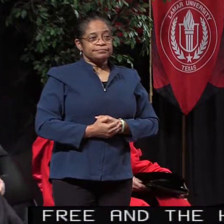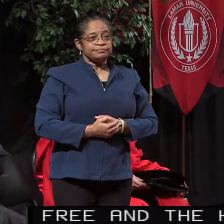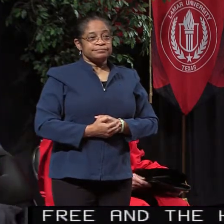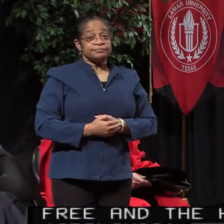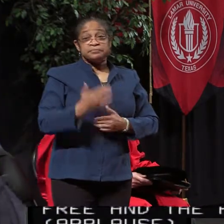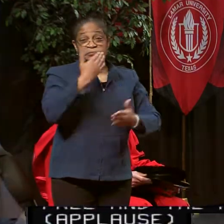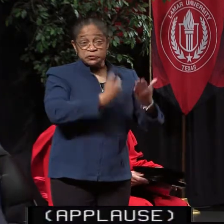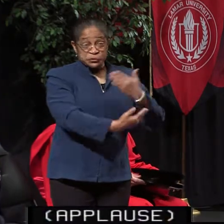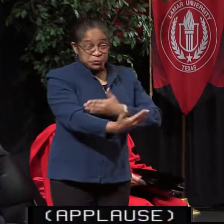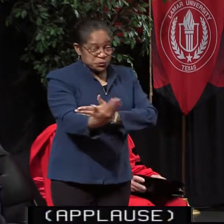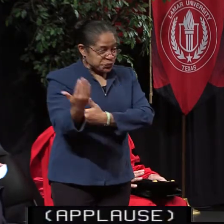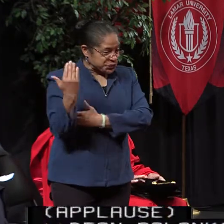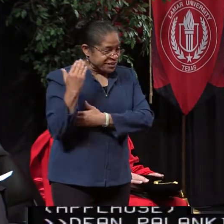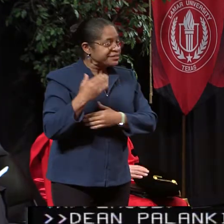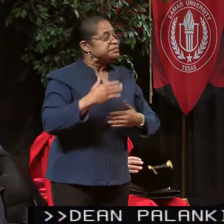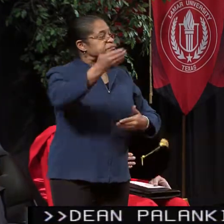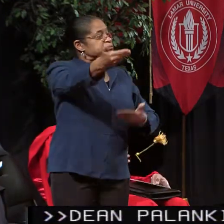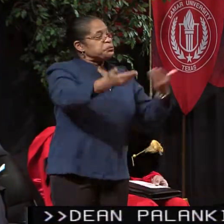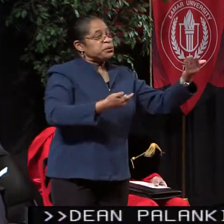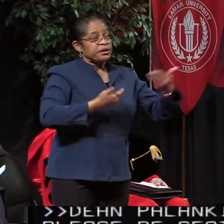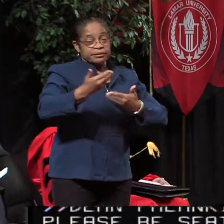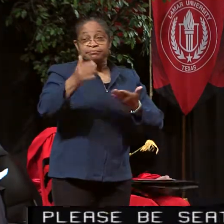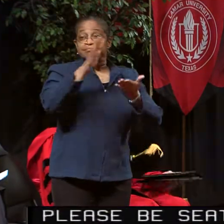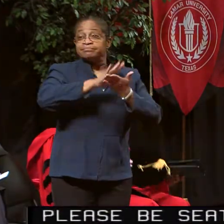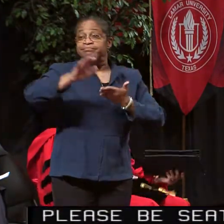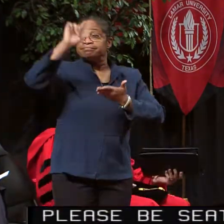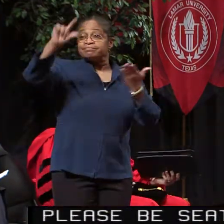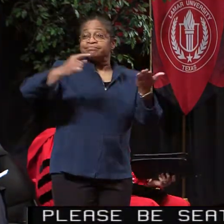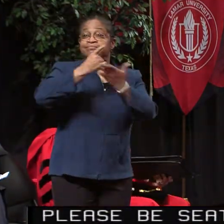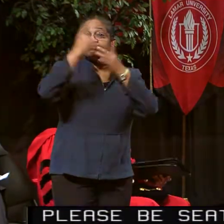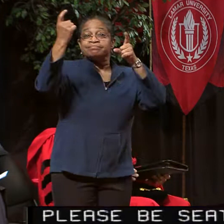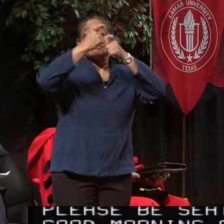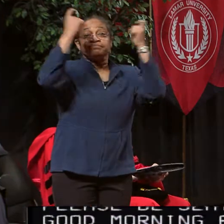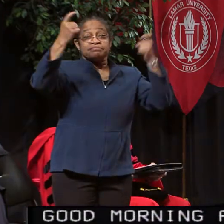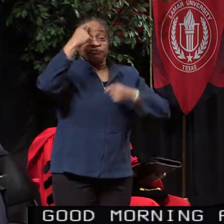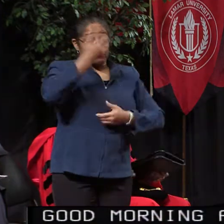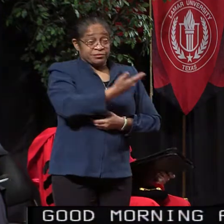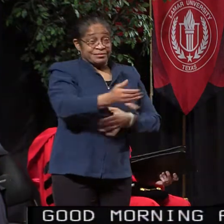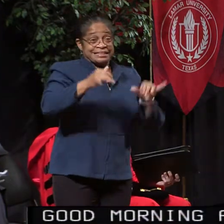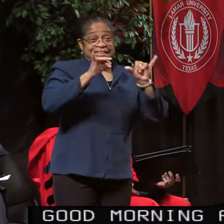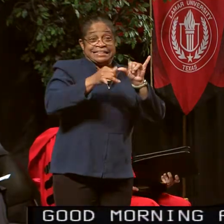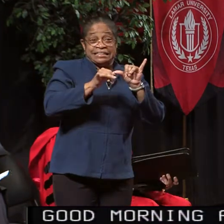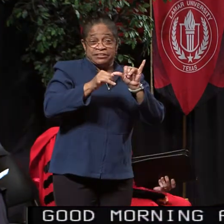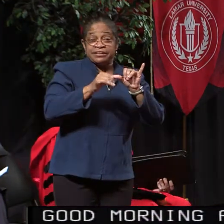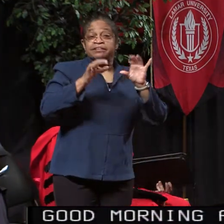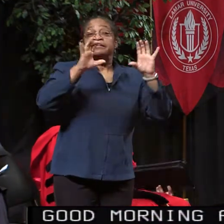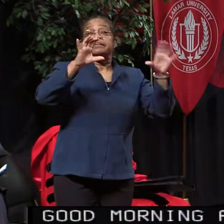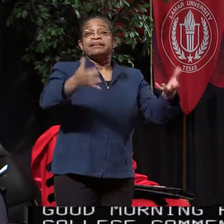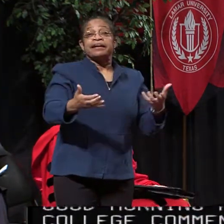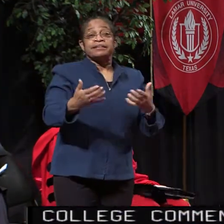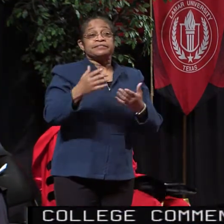Good morning, and welcome to the college commencement ceremony for the engineering graduate class of